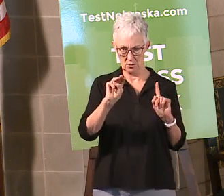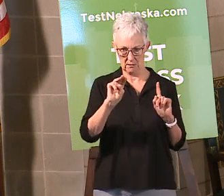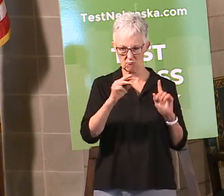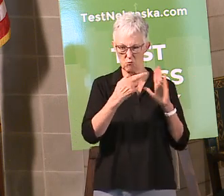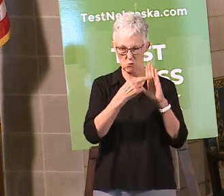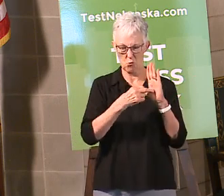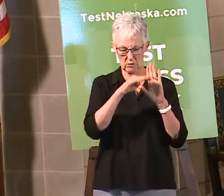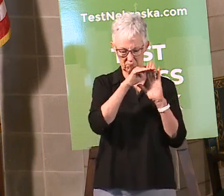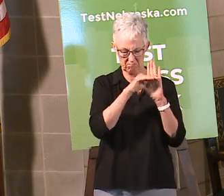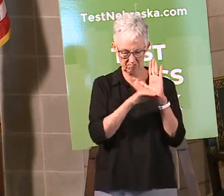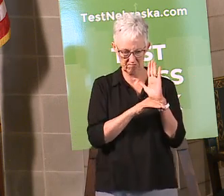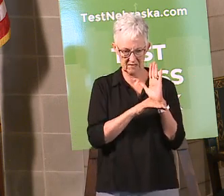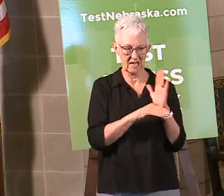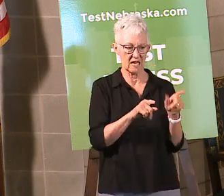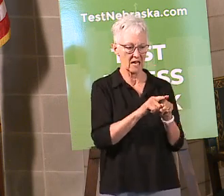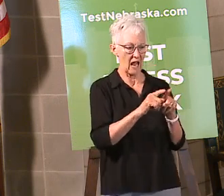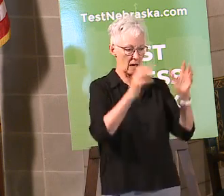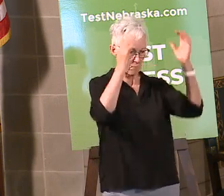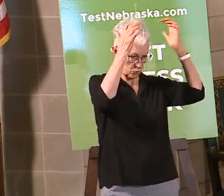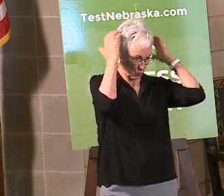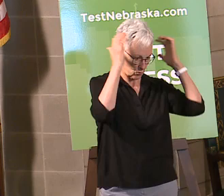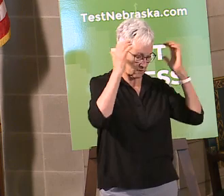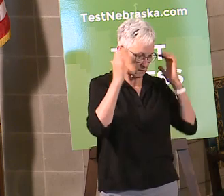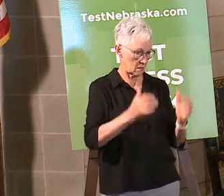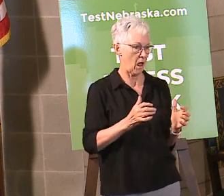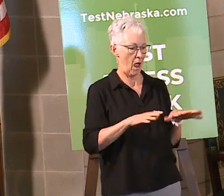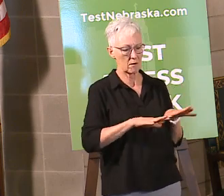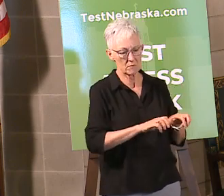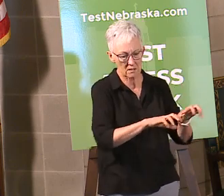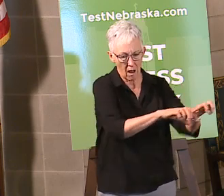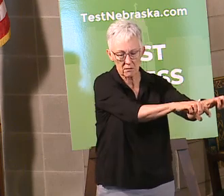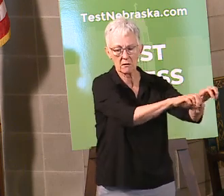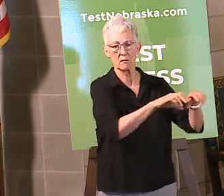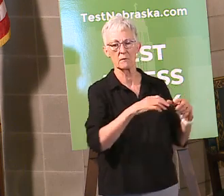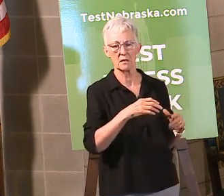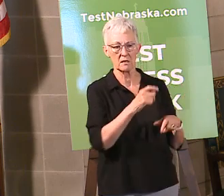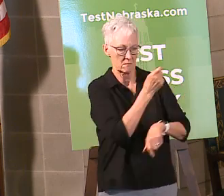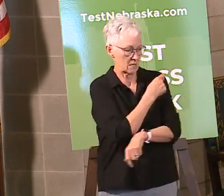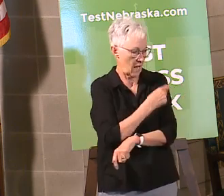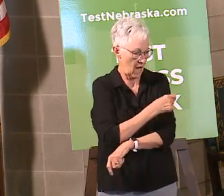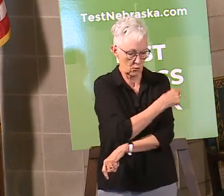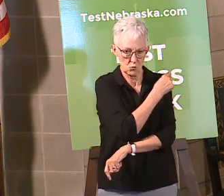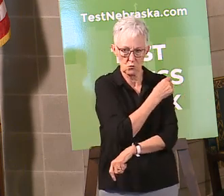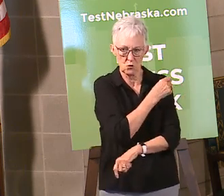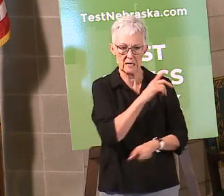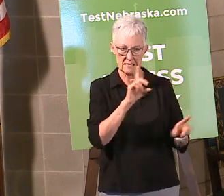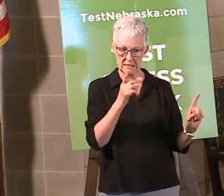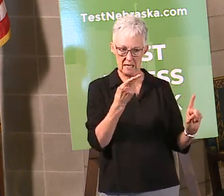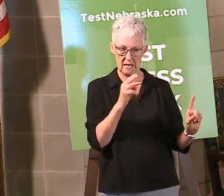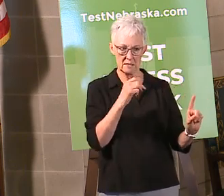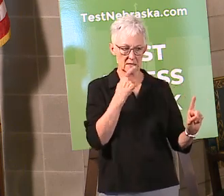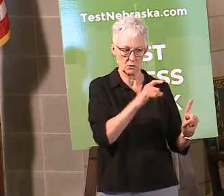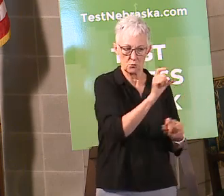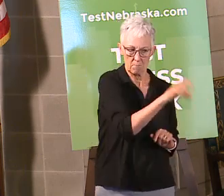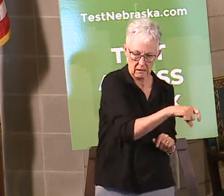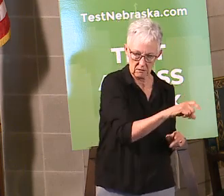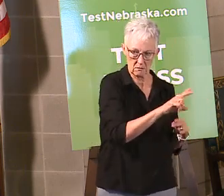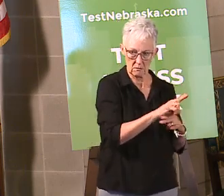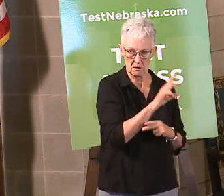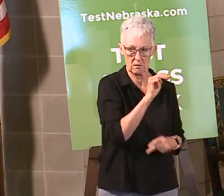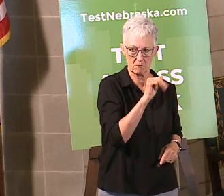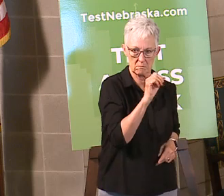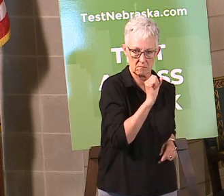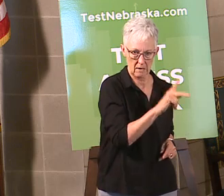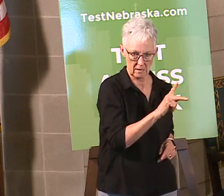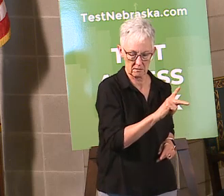salons and massage therapy and tattoo parlors, where it is in the DHM, you have to wear a mask. And for the restaurants,